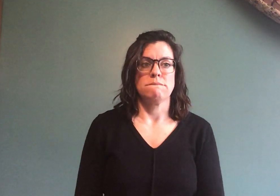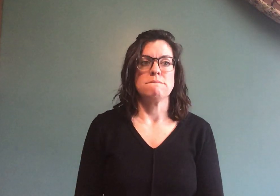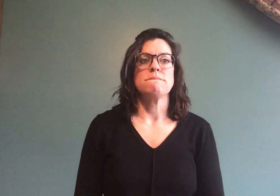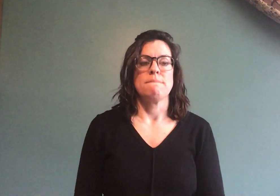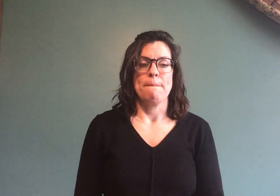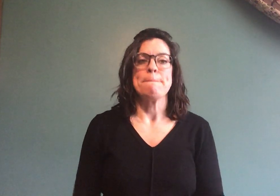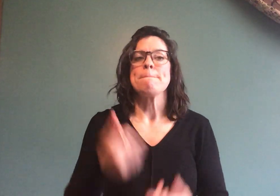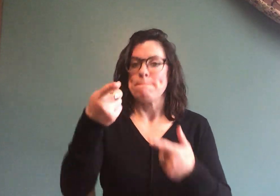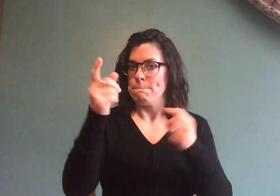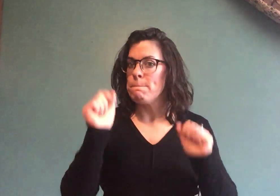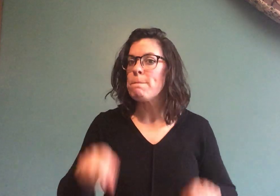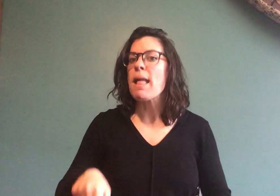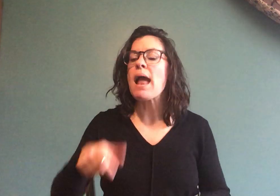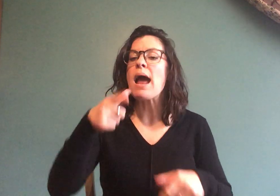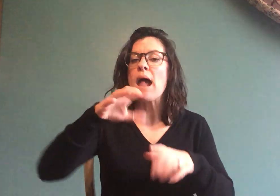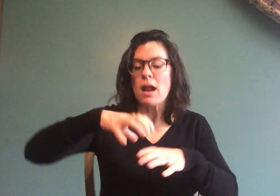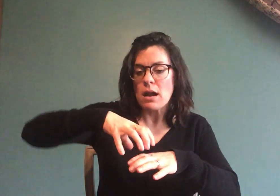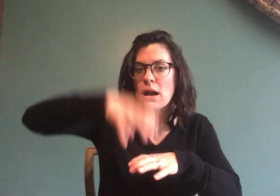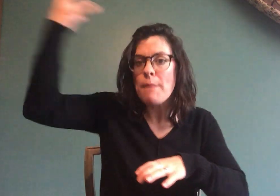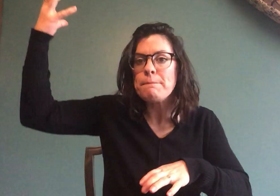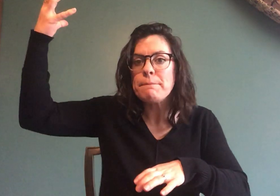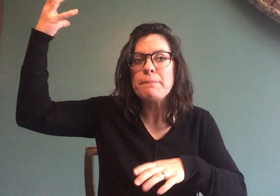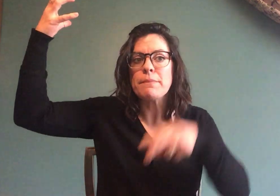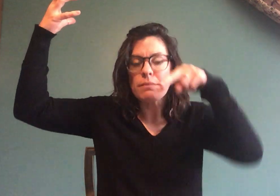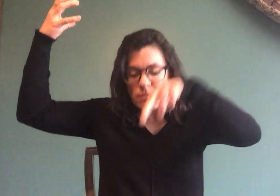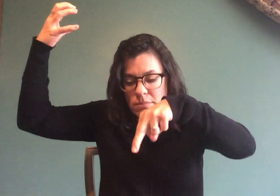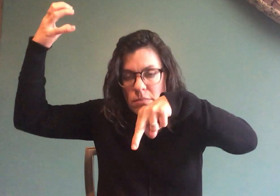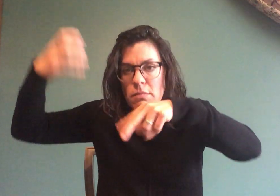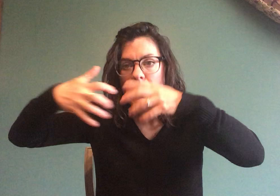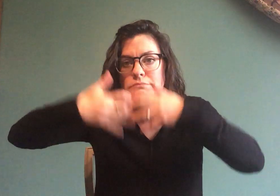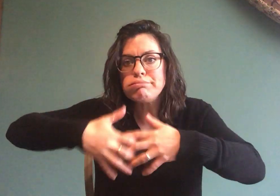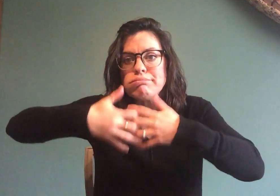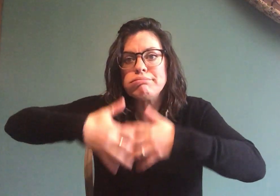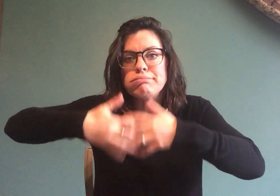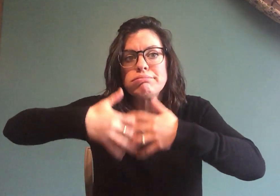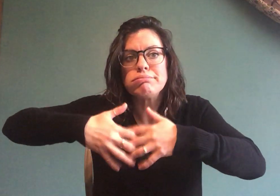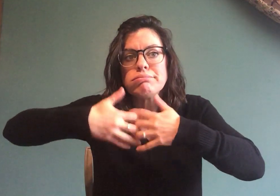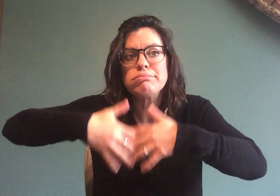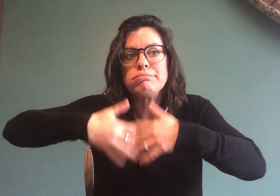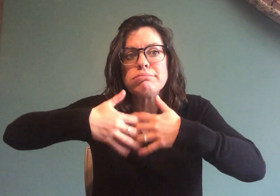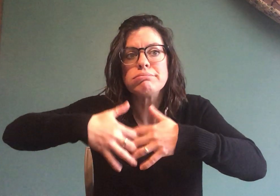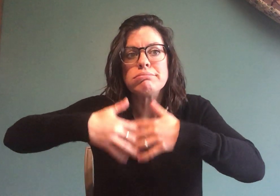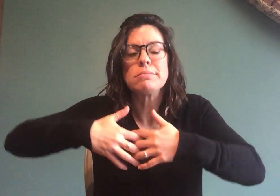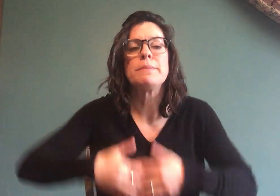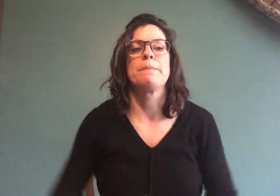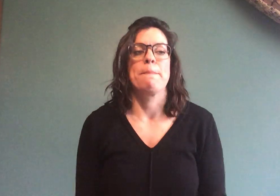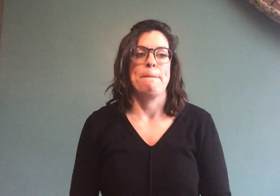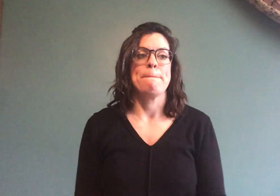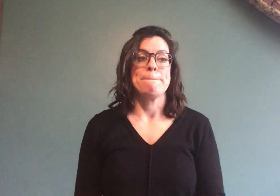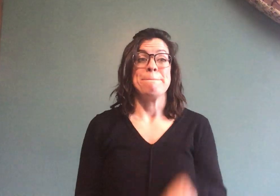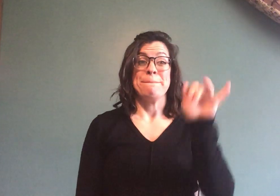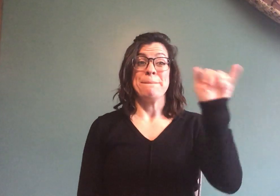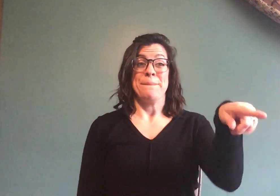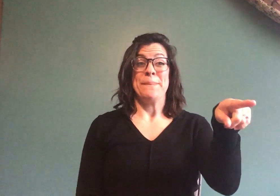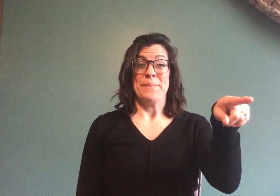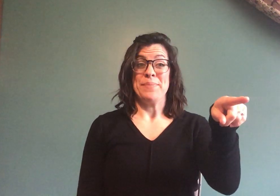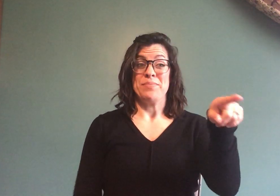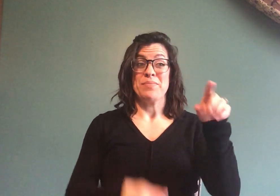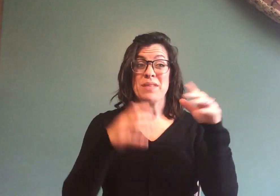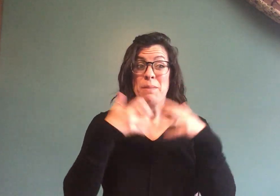here I am with no cover on this belt, okay, and I bend